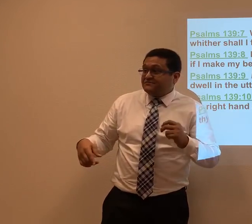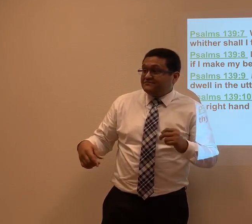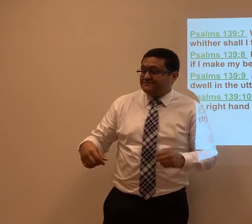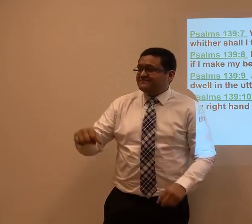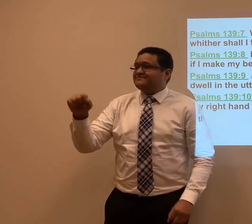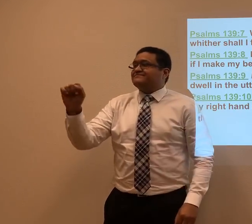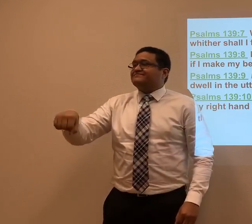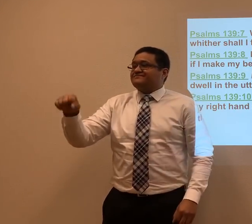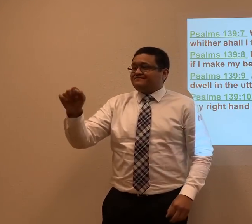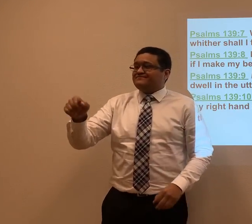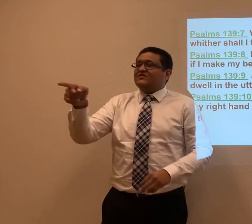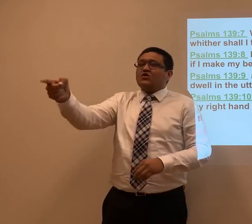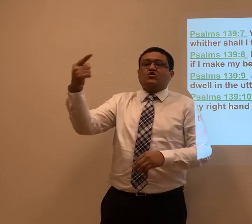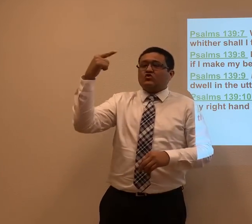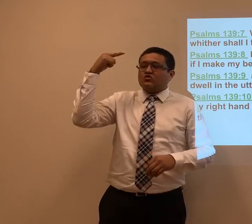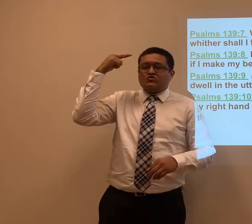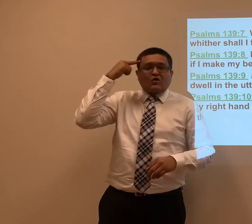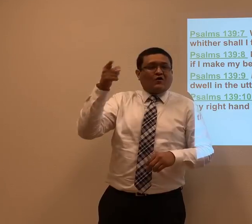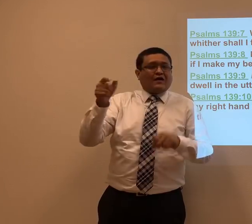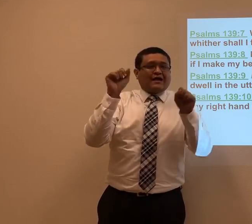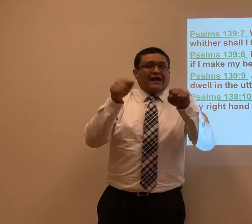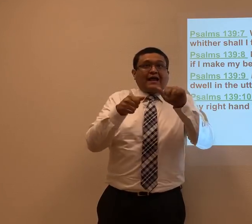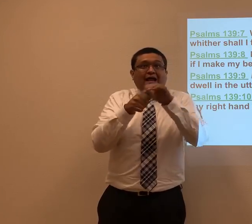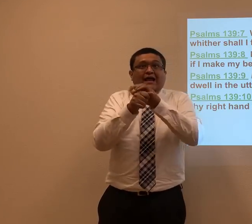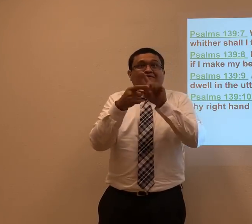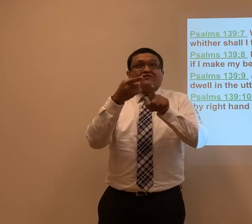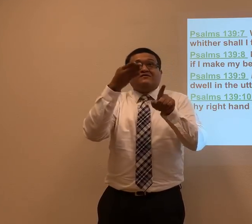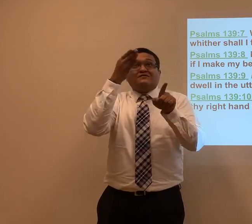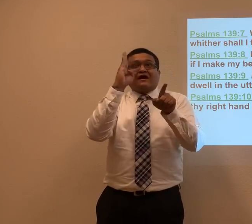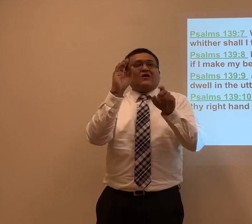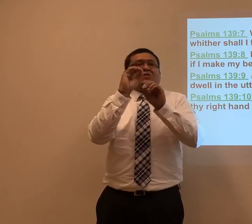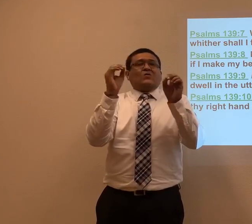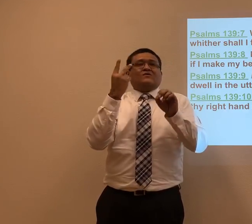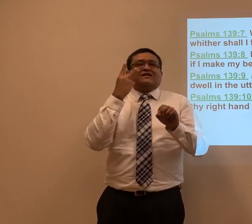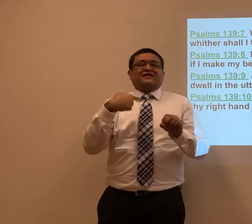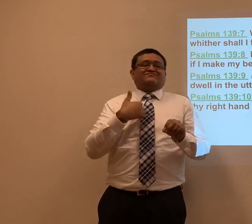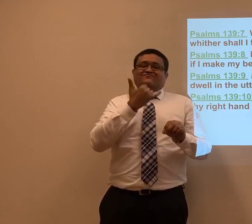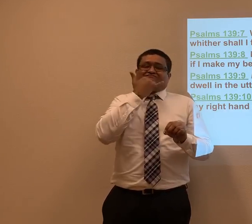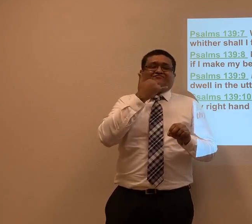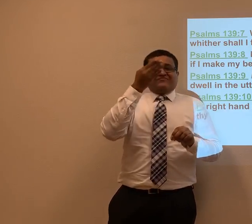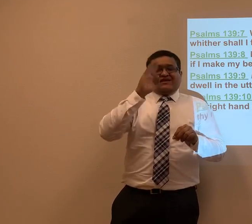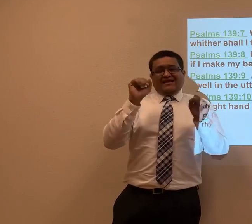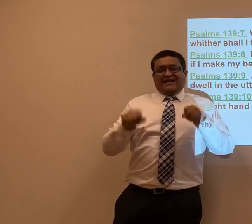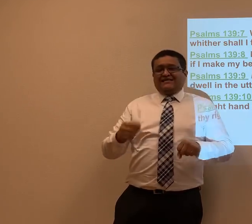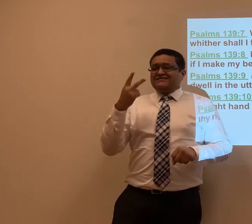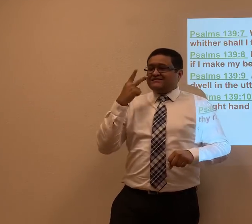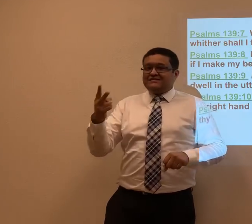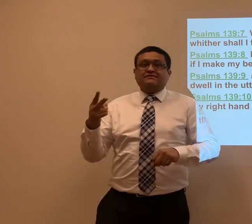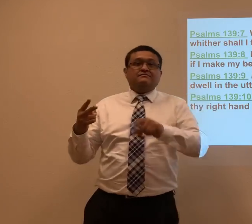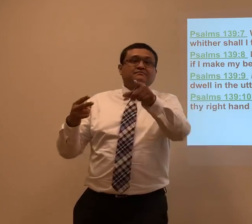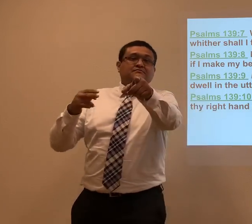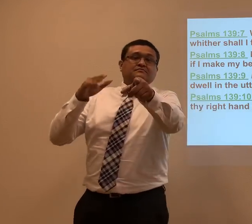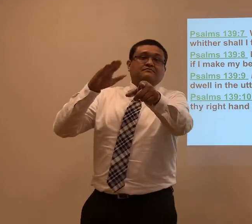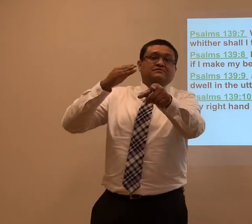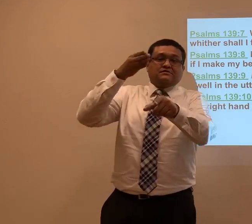So God knows where you are. He knows your thoughts. He knows everything about you. You cannot hide from God. so God can see